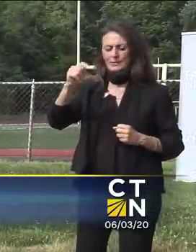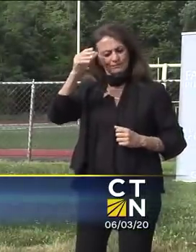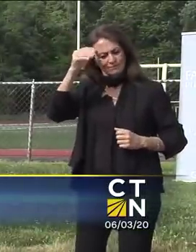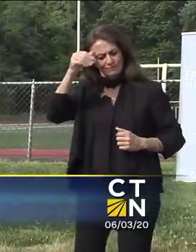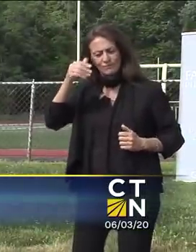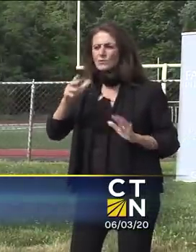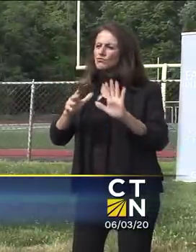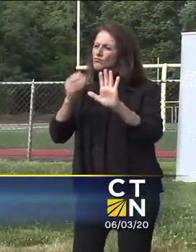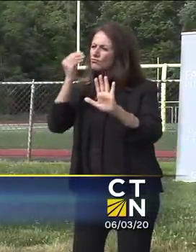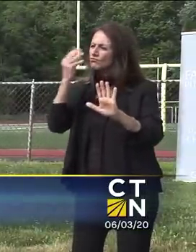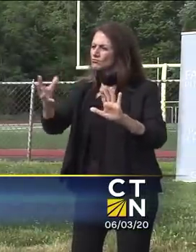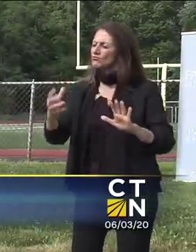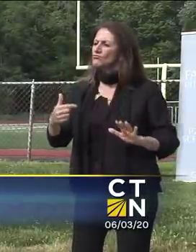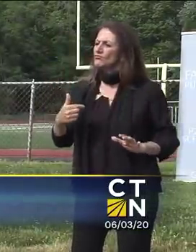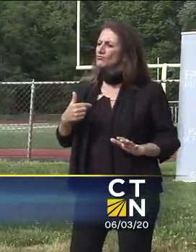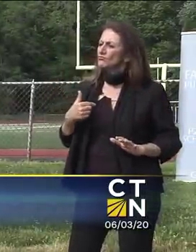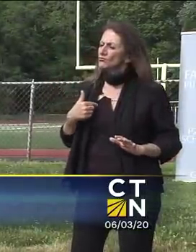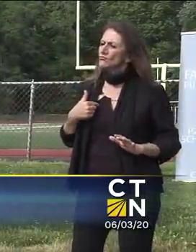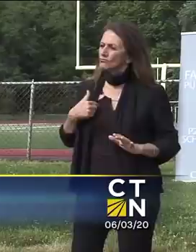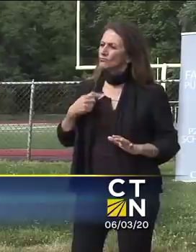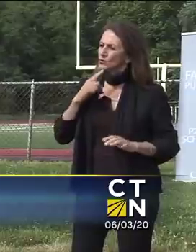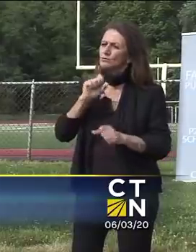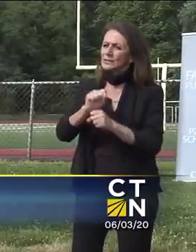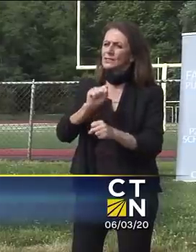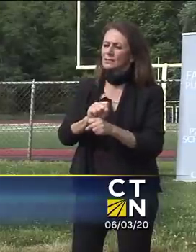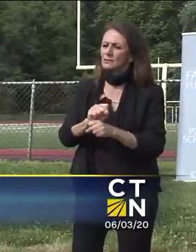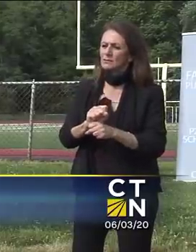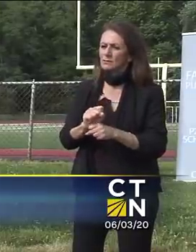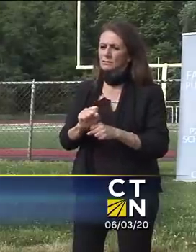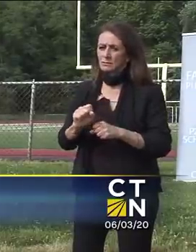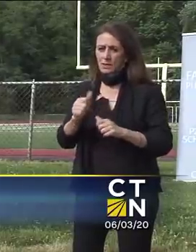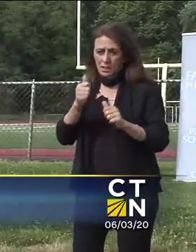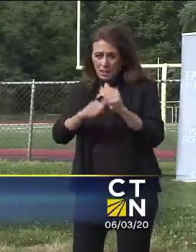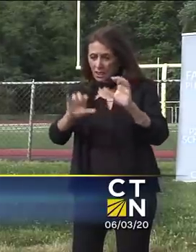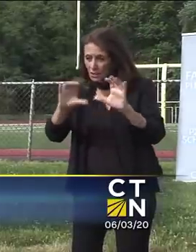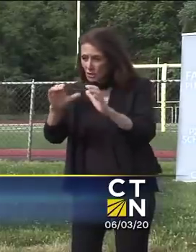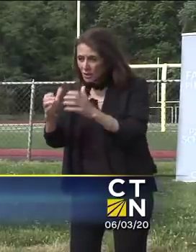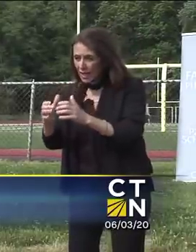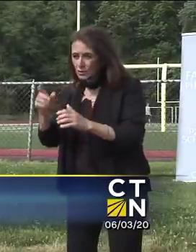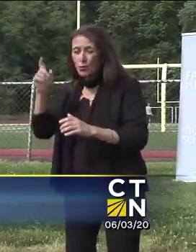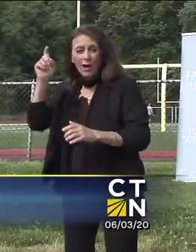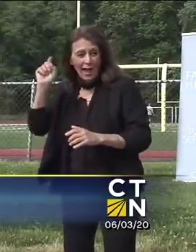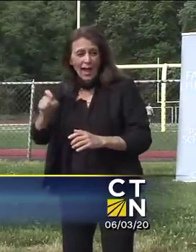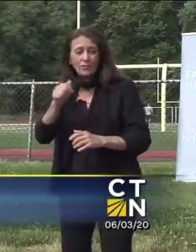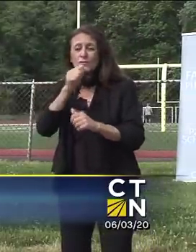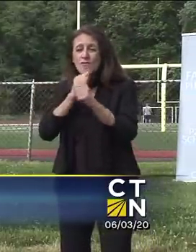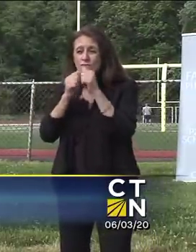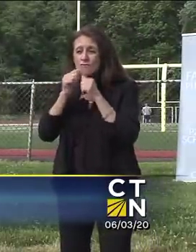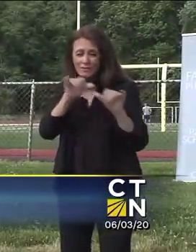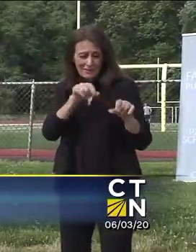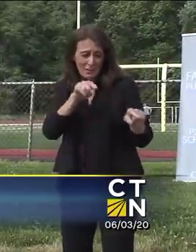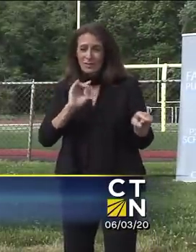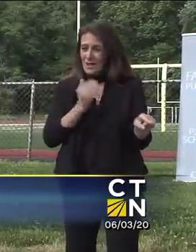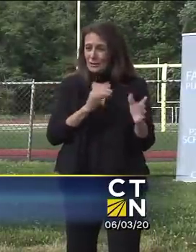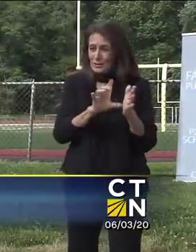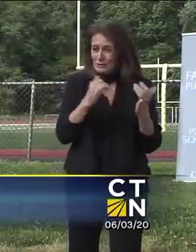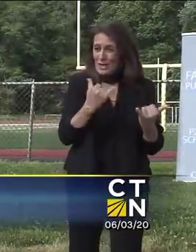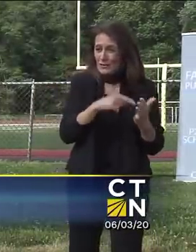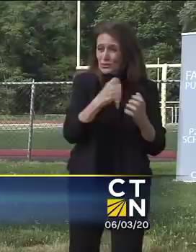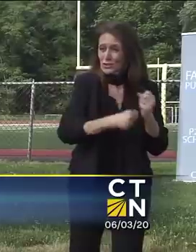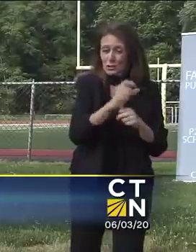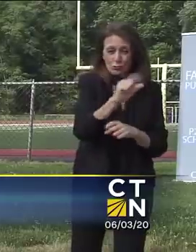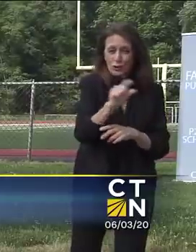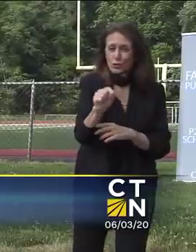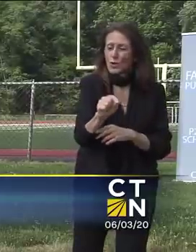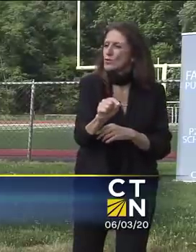And I say that very strongly because not every class is going to have to endure what these seniors have, and I think we